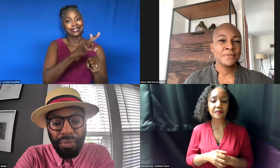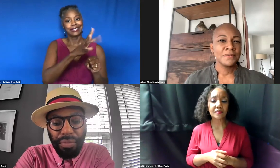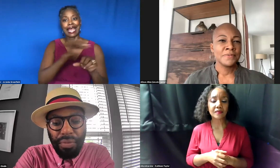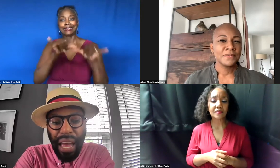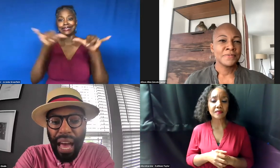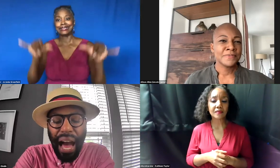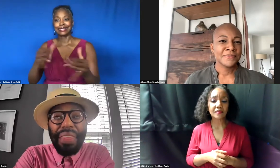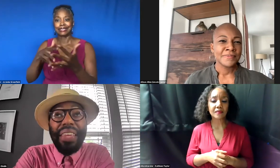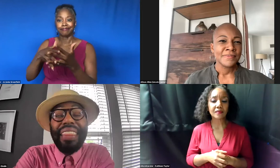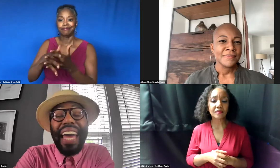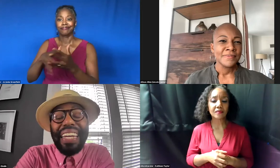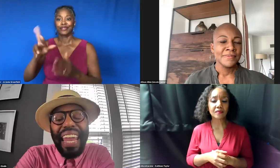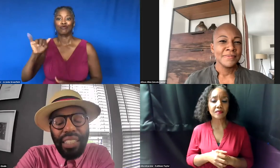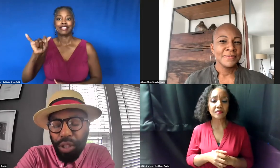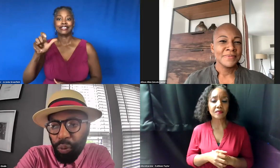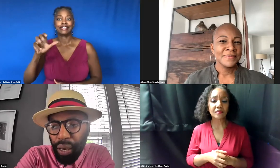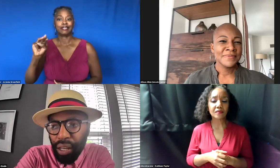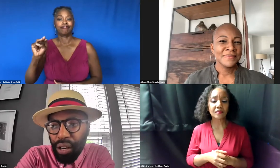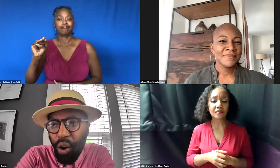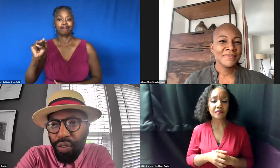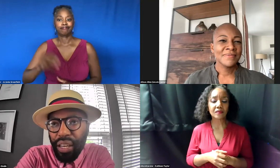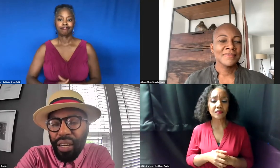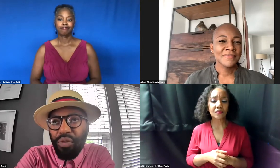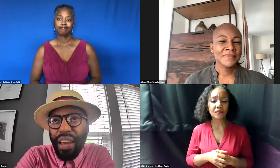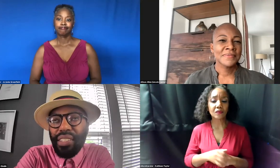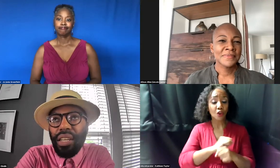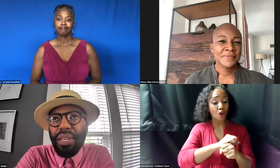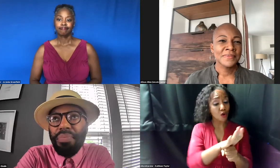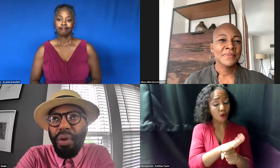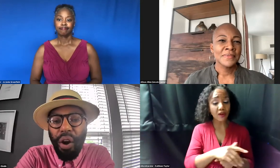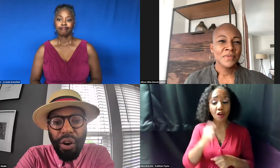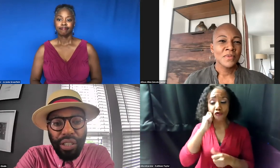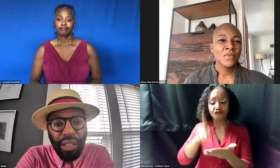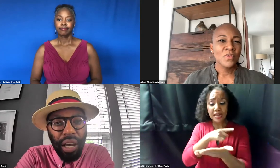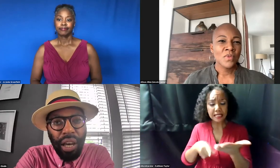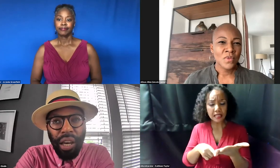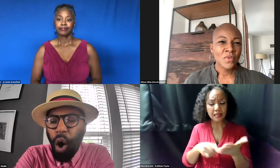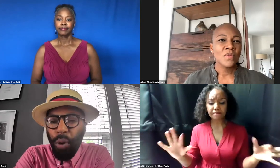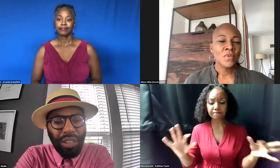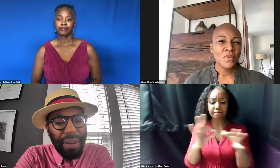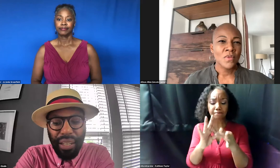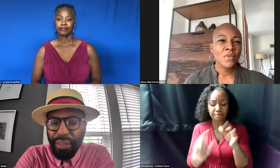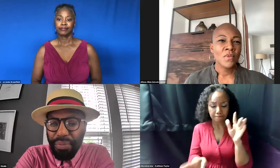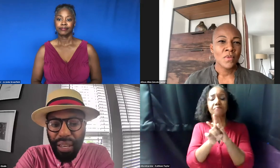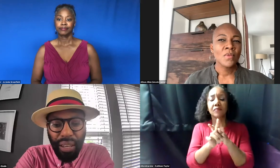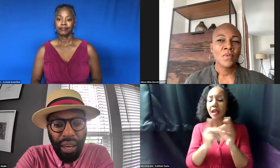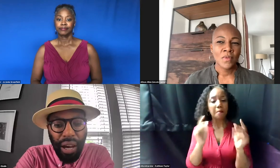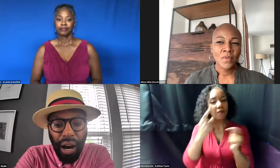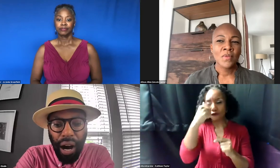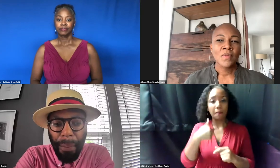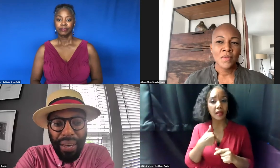racism. I think that connection between COVID and racism emerged almost immediately for